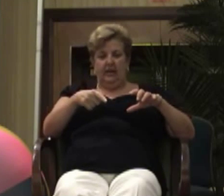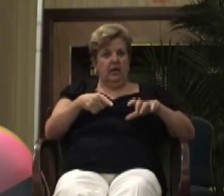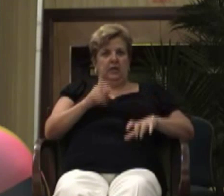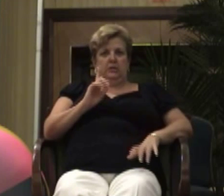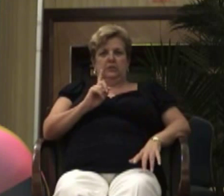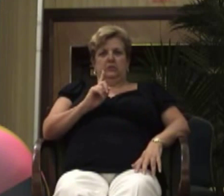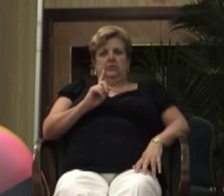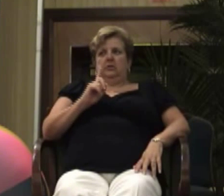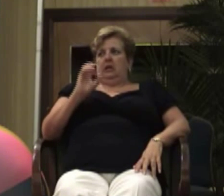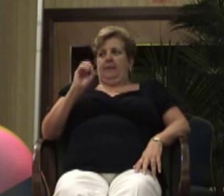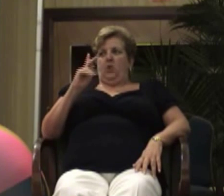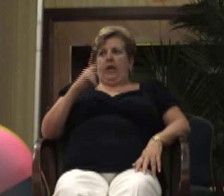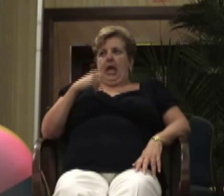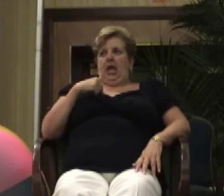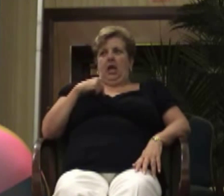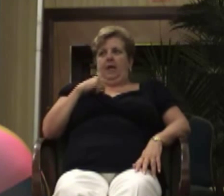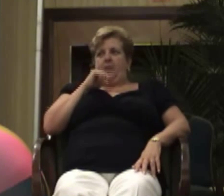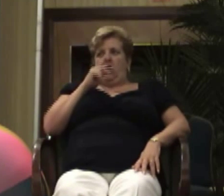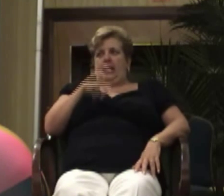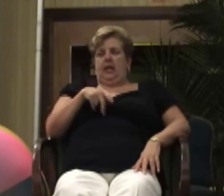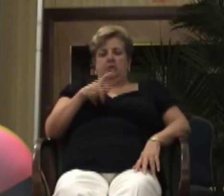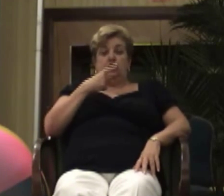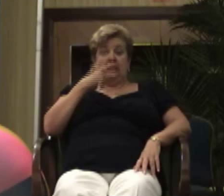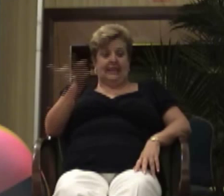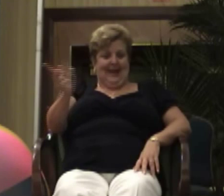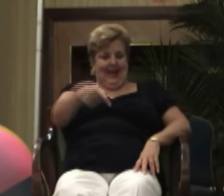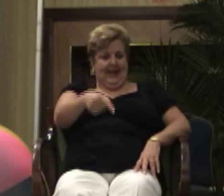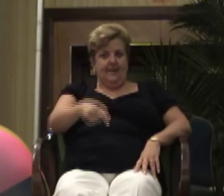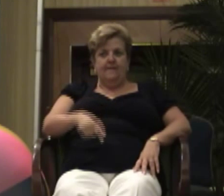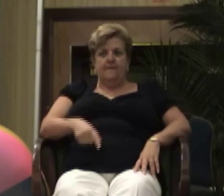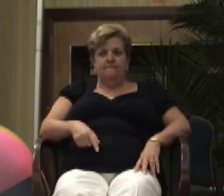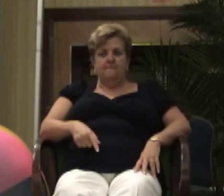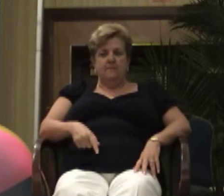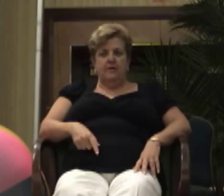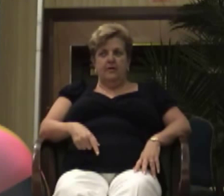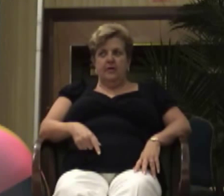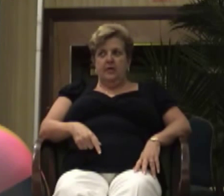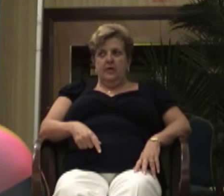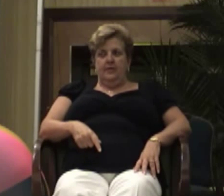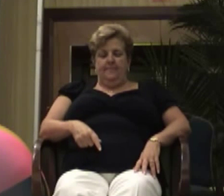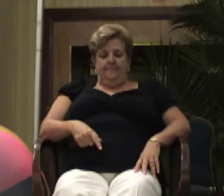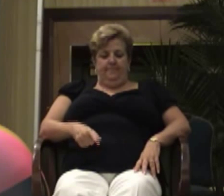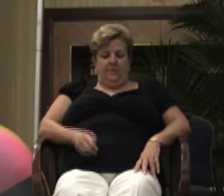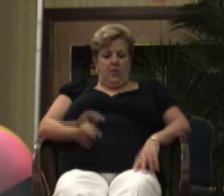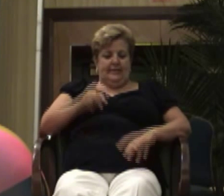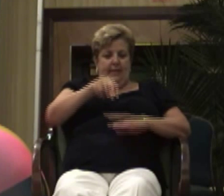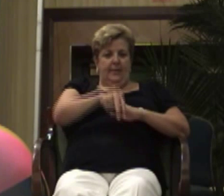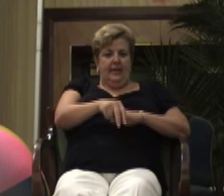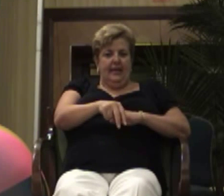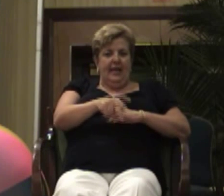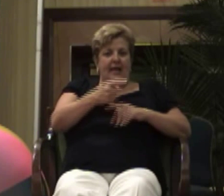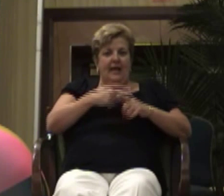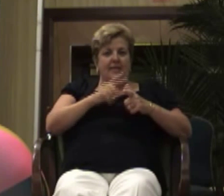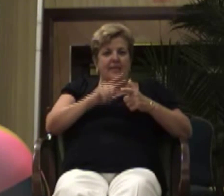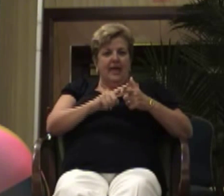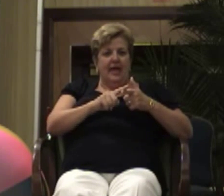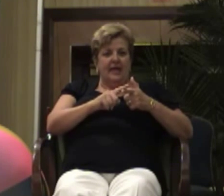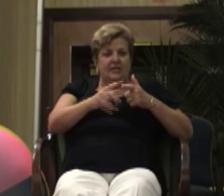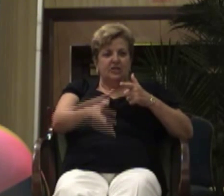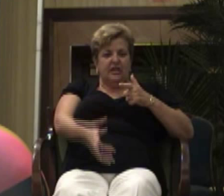I'm okay. She said, "No, you need a bath, get in." So I stepped in, and just as I did, she reached down and got a rag off the